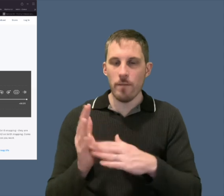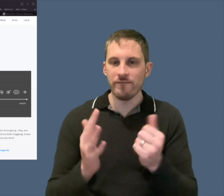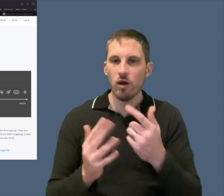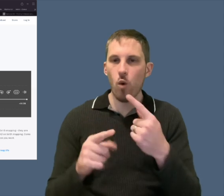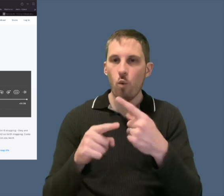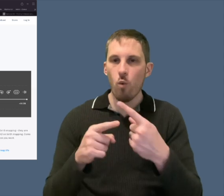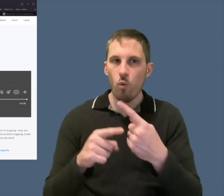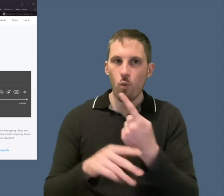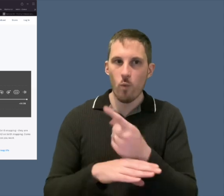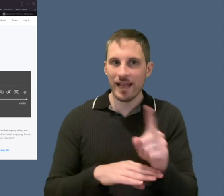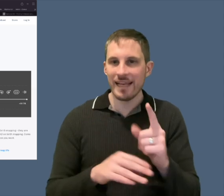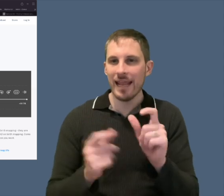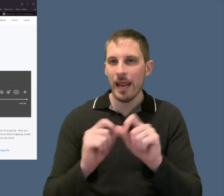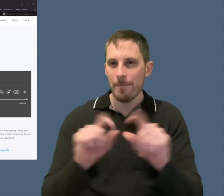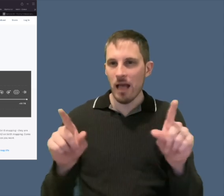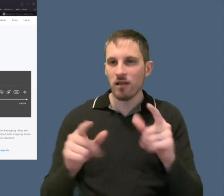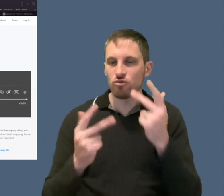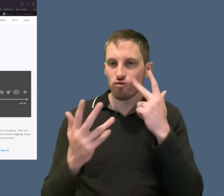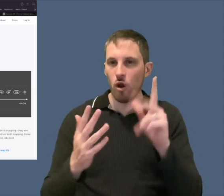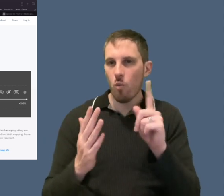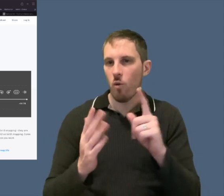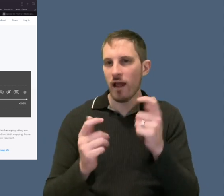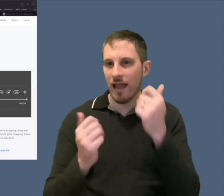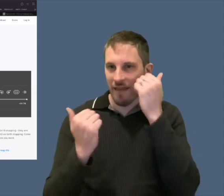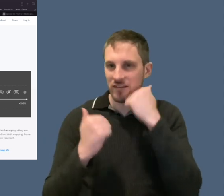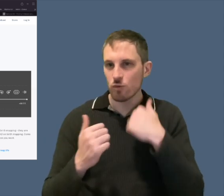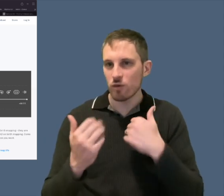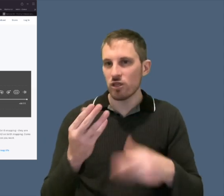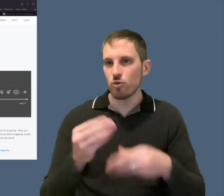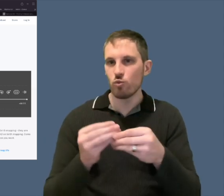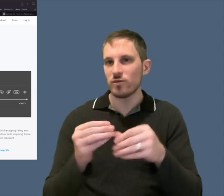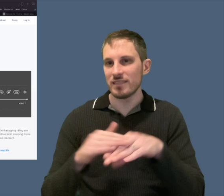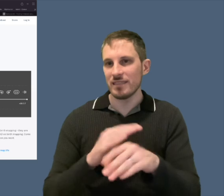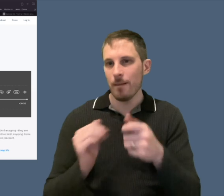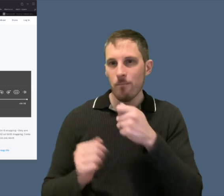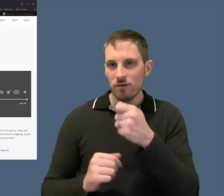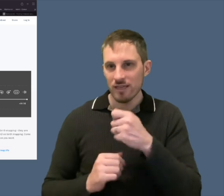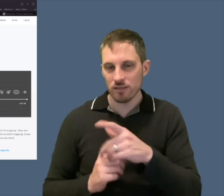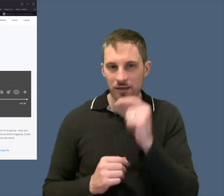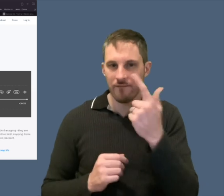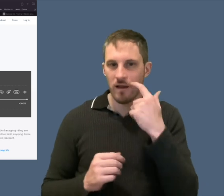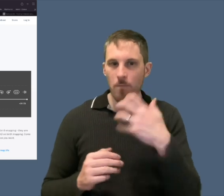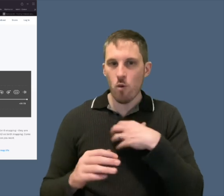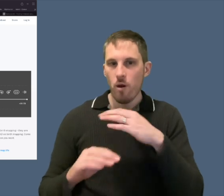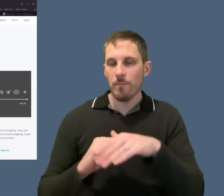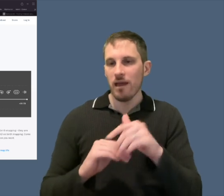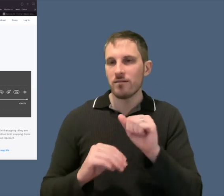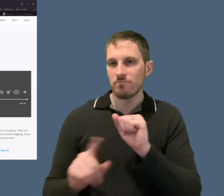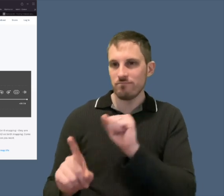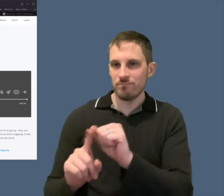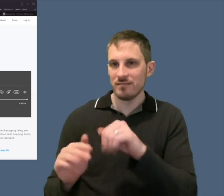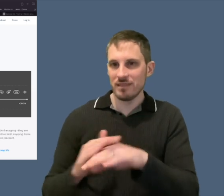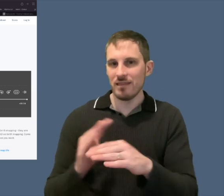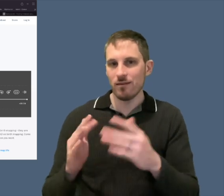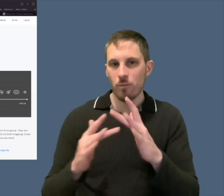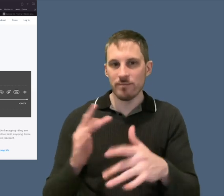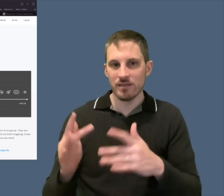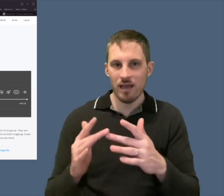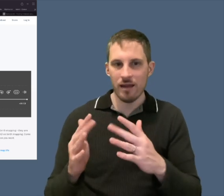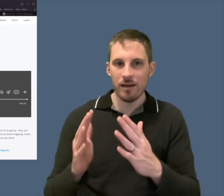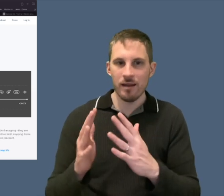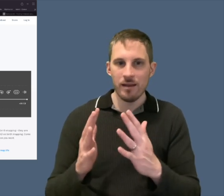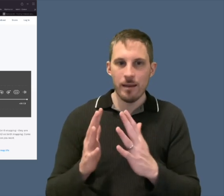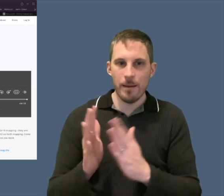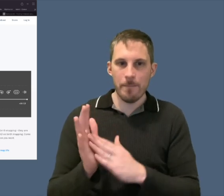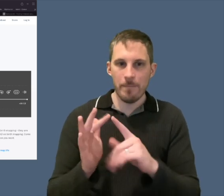access to all the evidence we use in this podcast. You can find out more about Mel at melaniethemidwife.com and find out